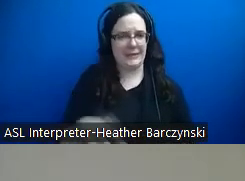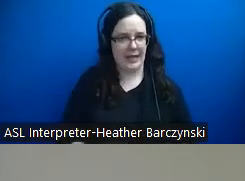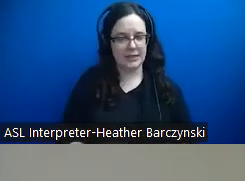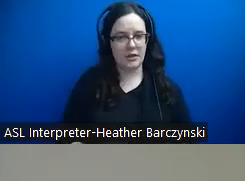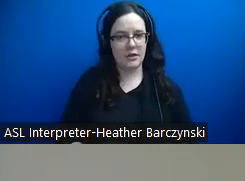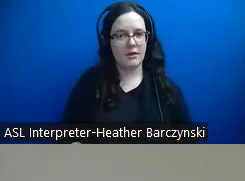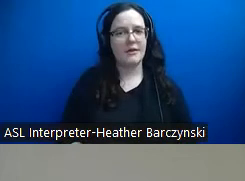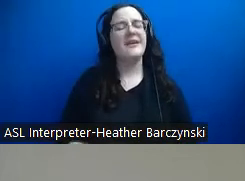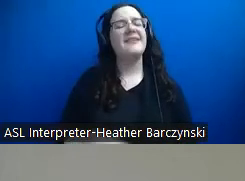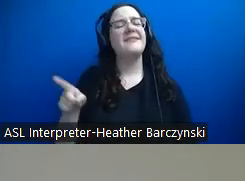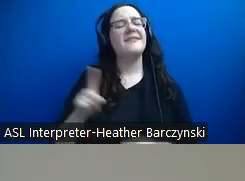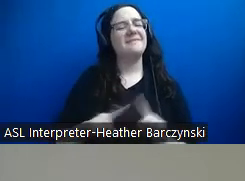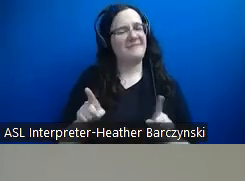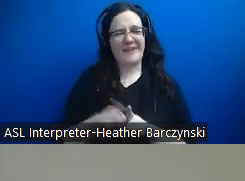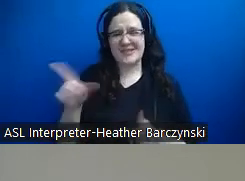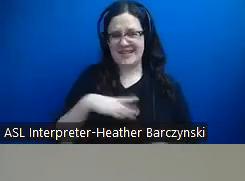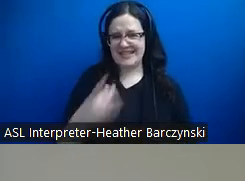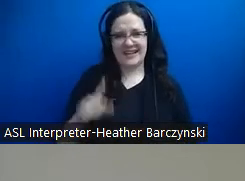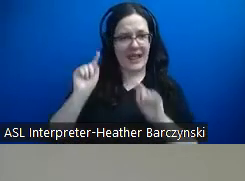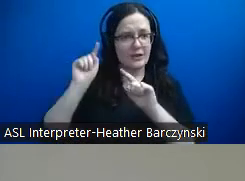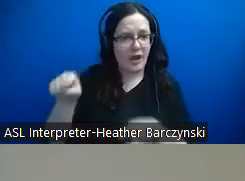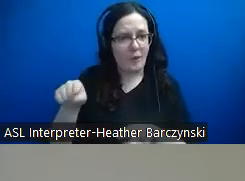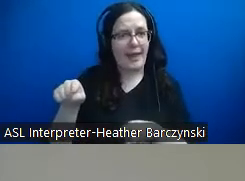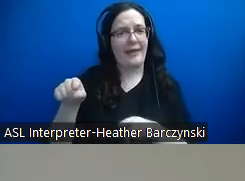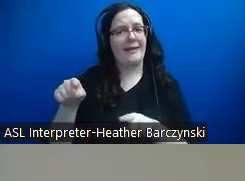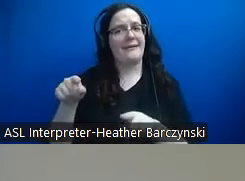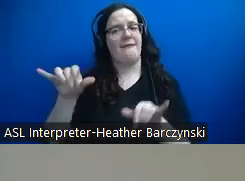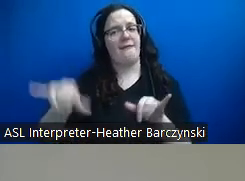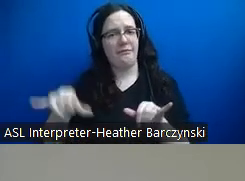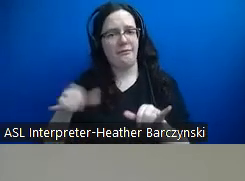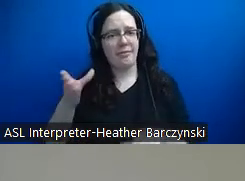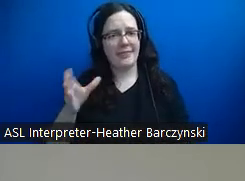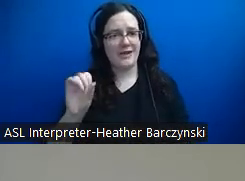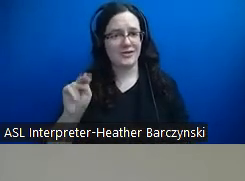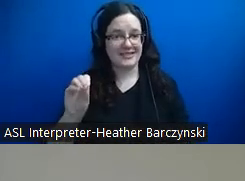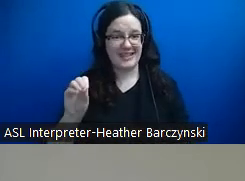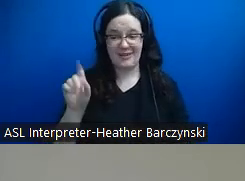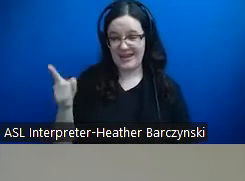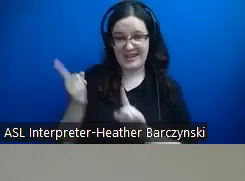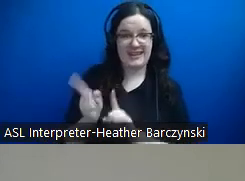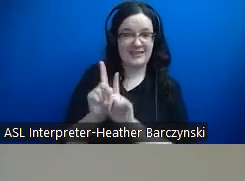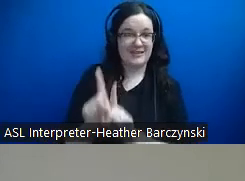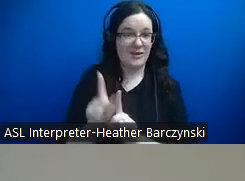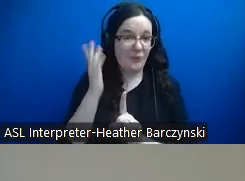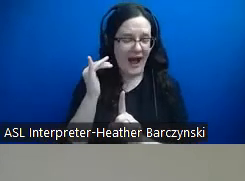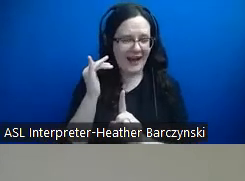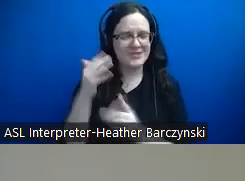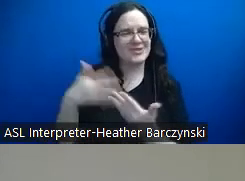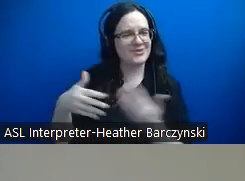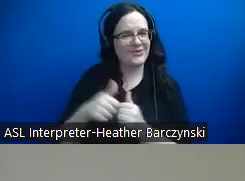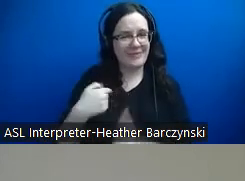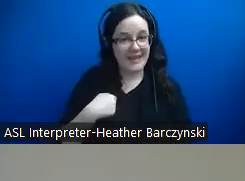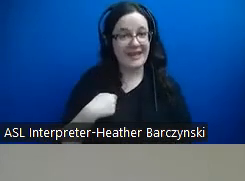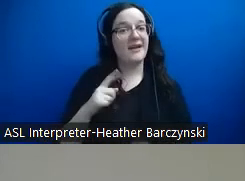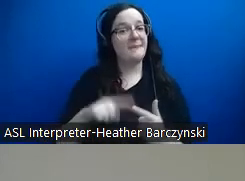with, spending all the time at the casino. And so he would do it just to be with me. And then when I would get there, I would be